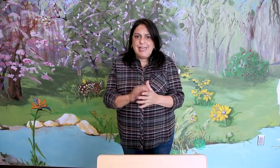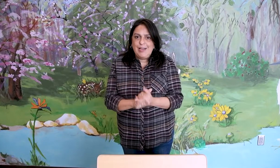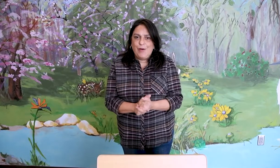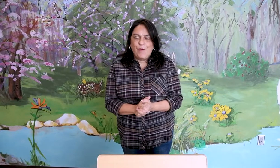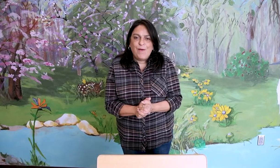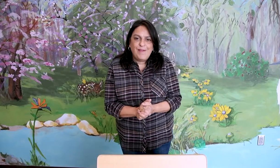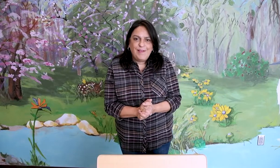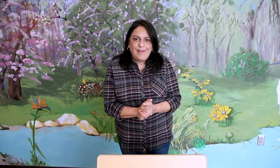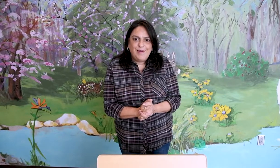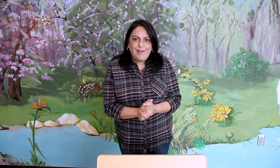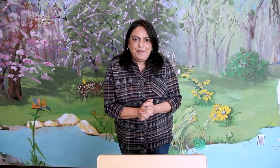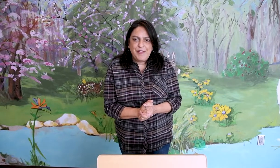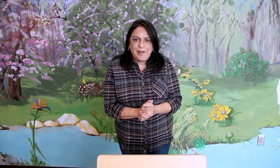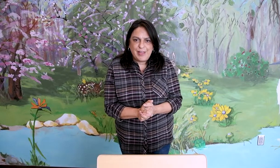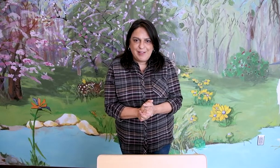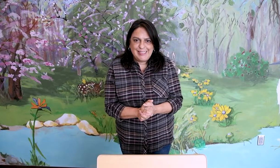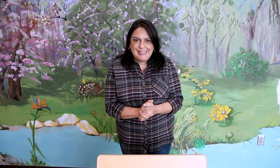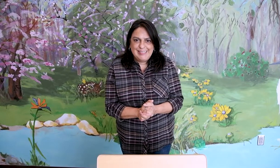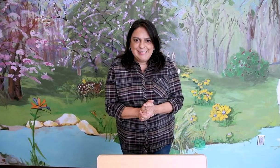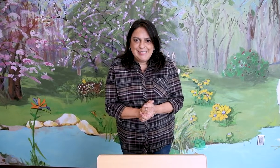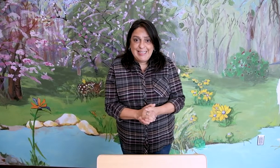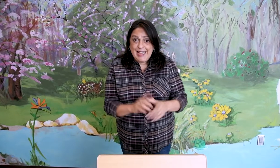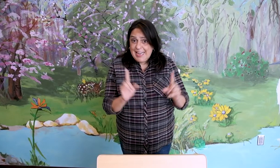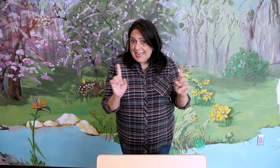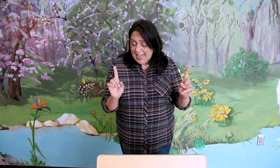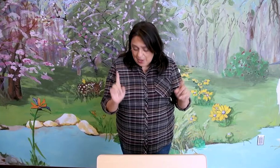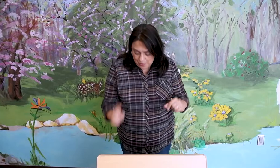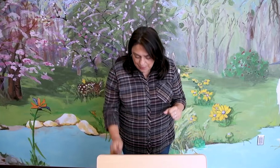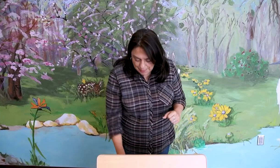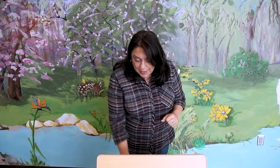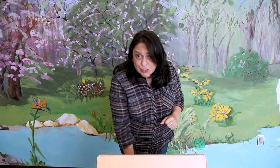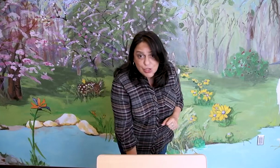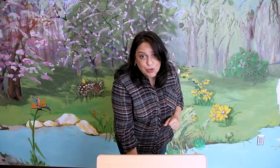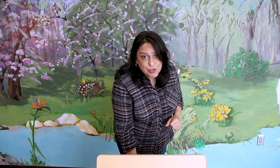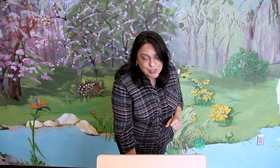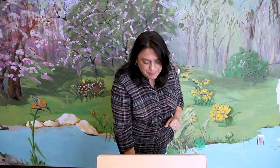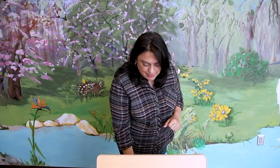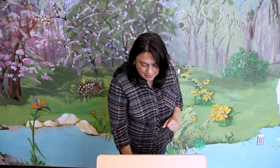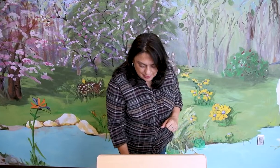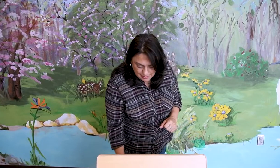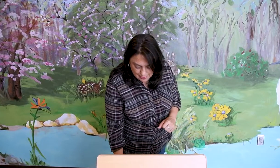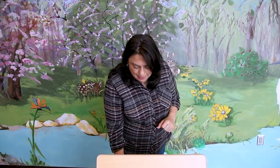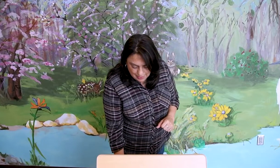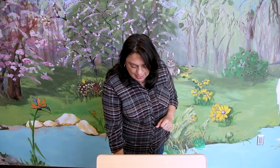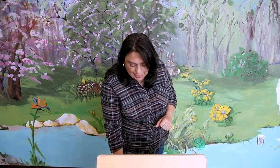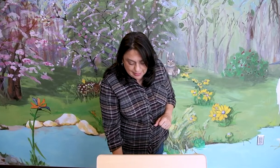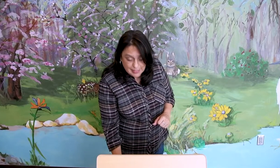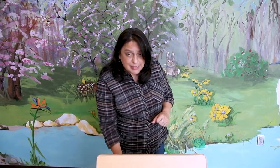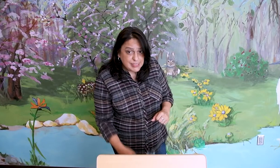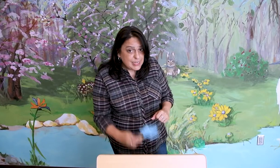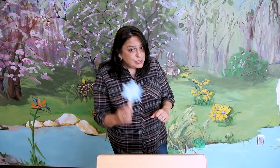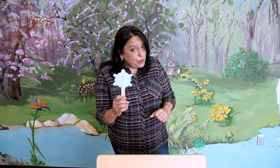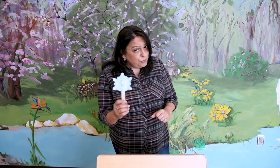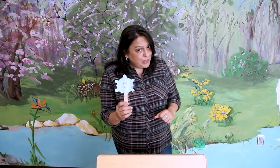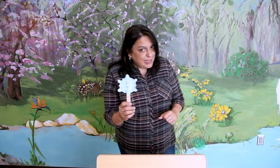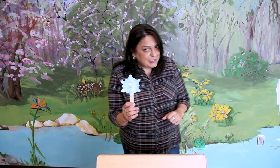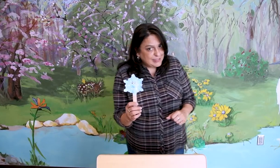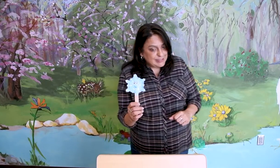1, 2, 3, 4, 5. Very good. And now I'm gonna show you something, and this is a snowflake.